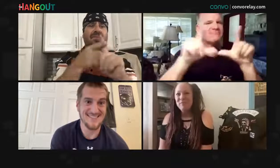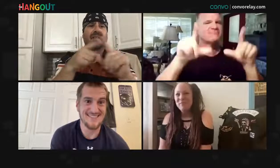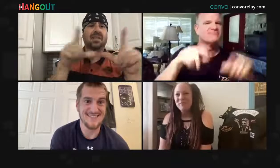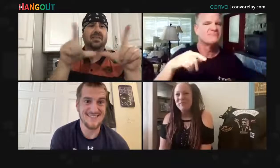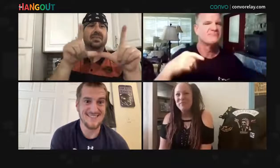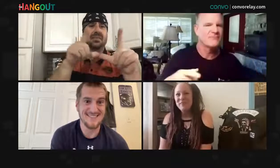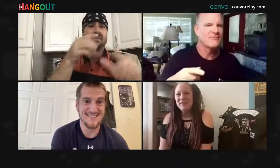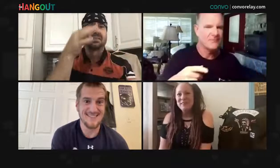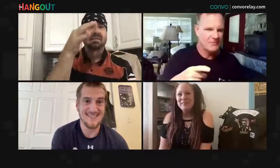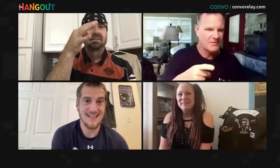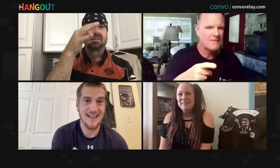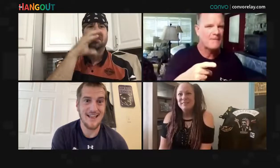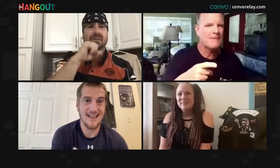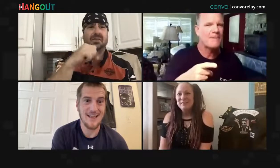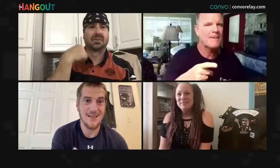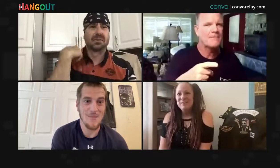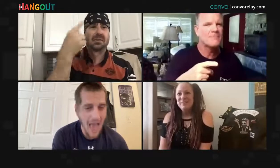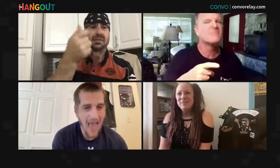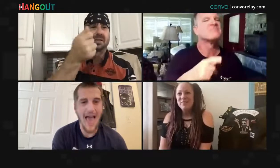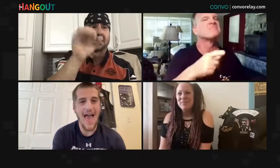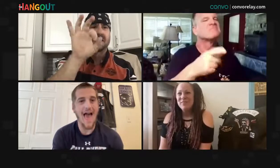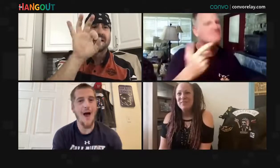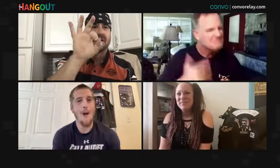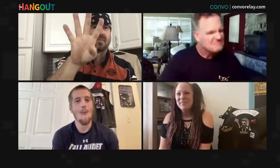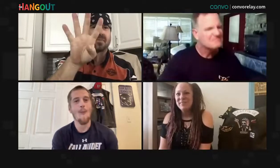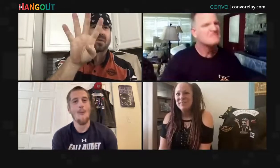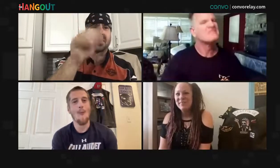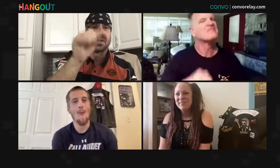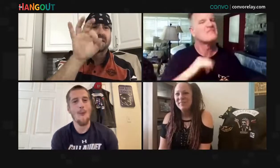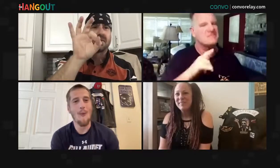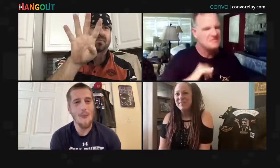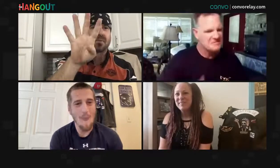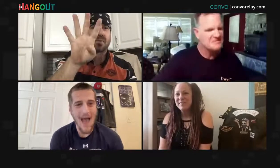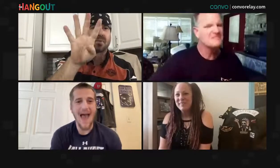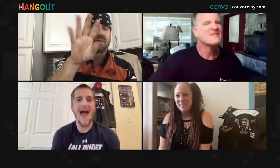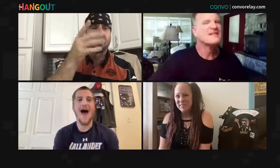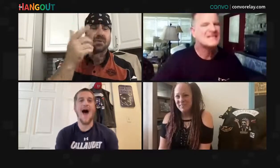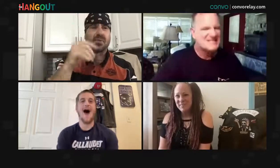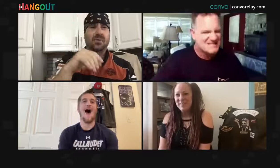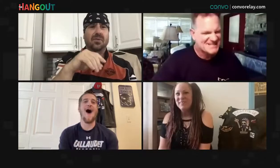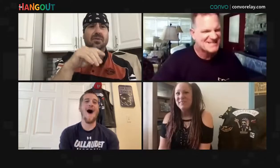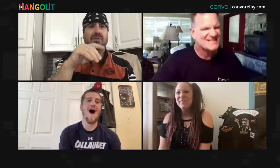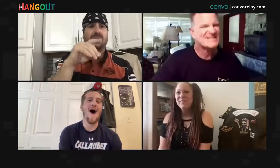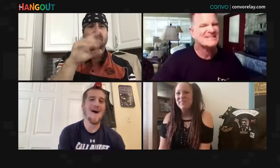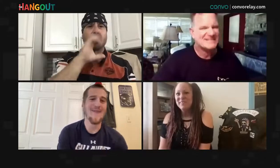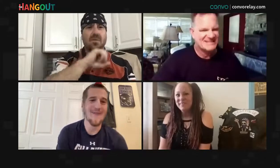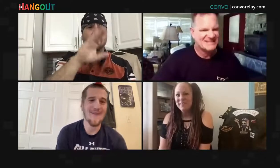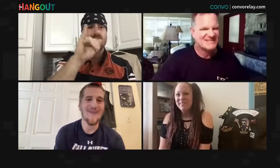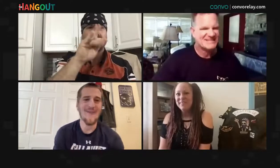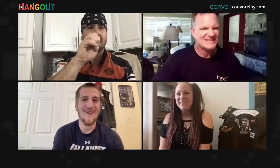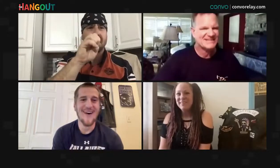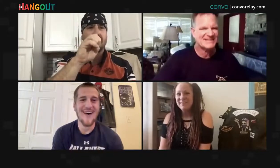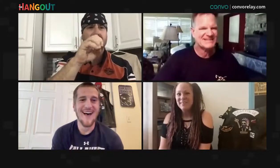Les here. How long have you had your license? Uh, And this since is not, Les here since